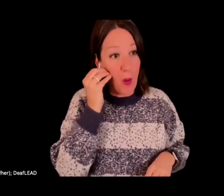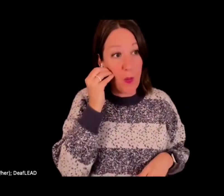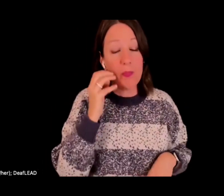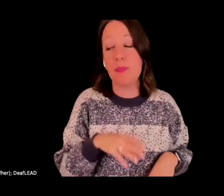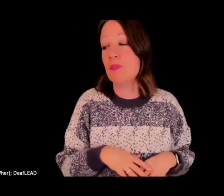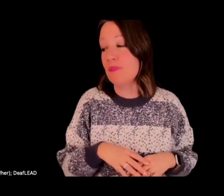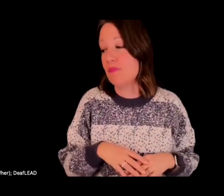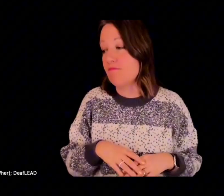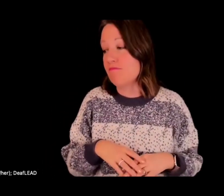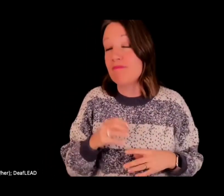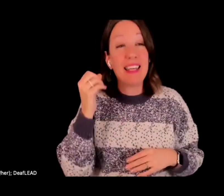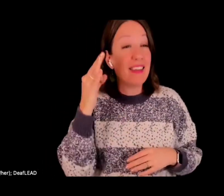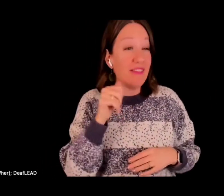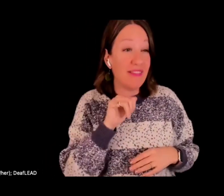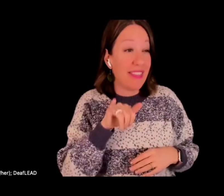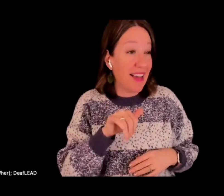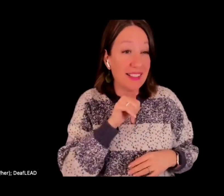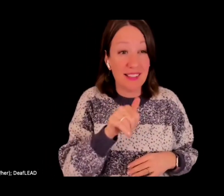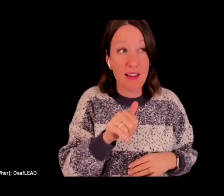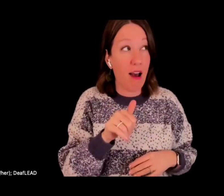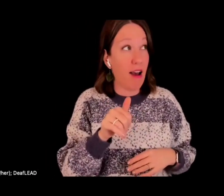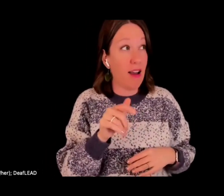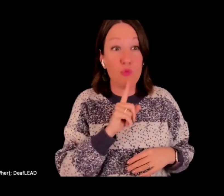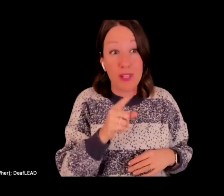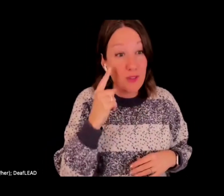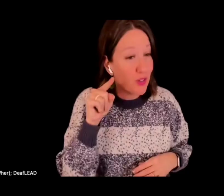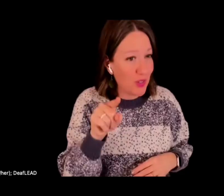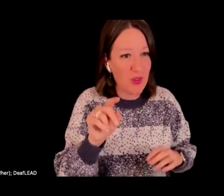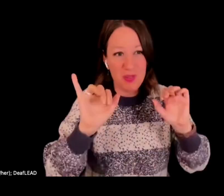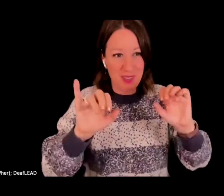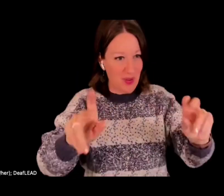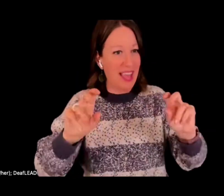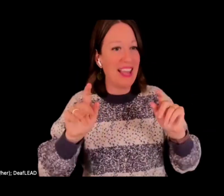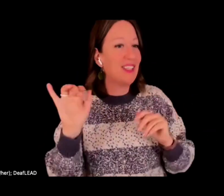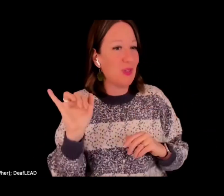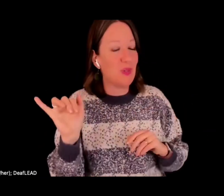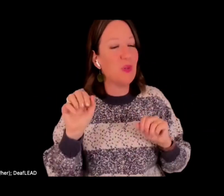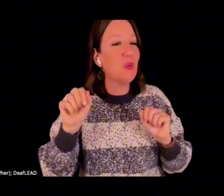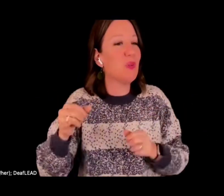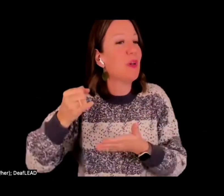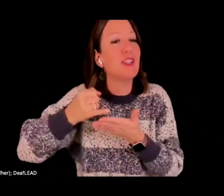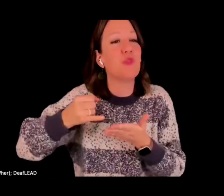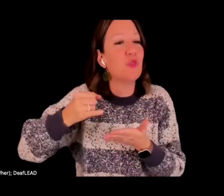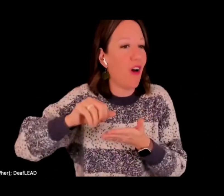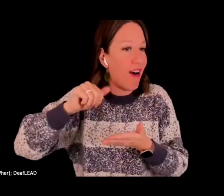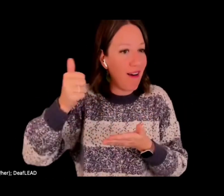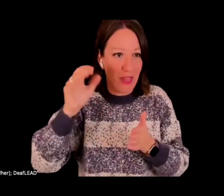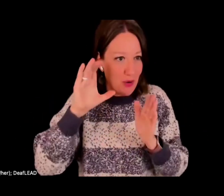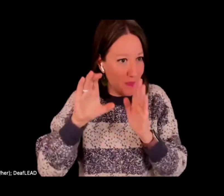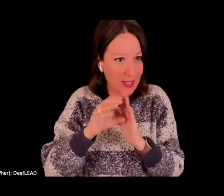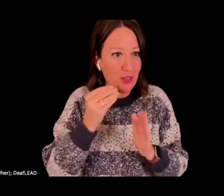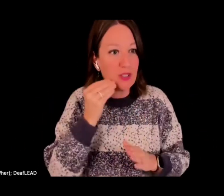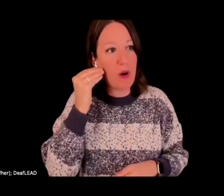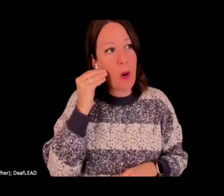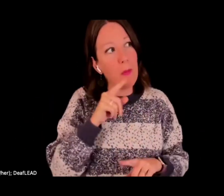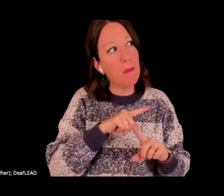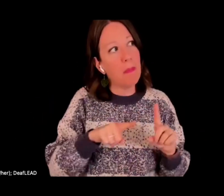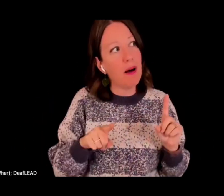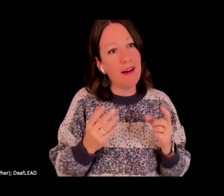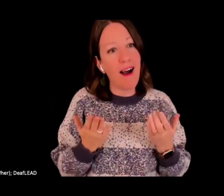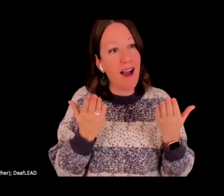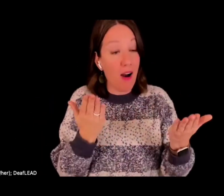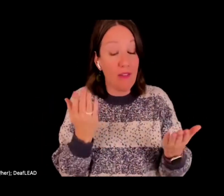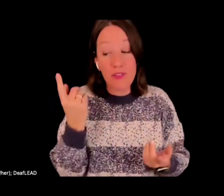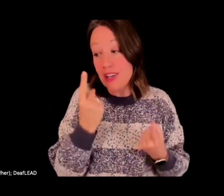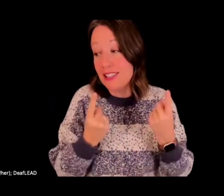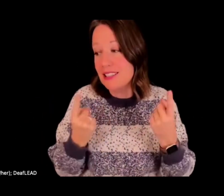yourself, back to your sense of home? If that's not real for you, that's okay. You could draw